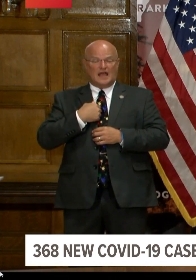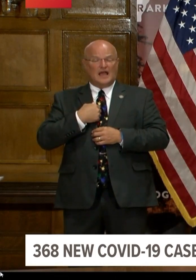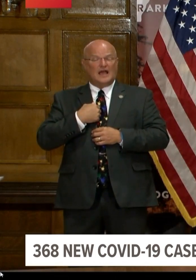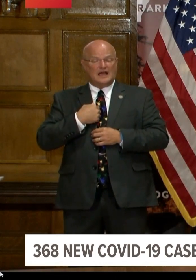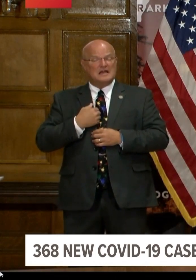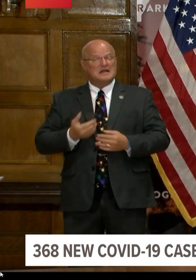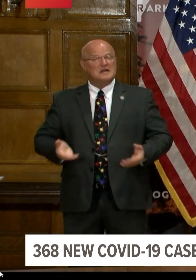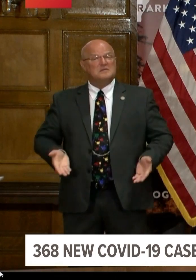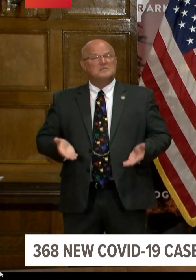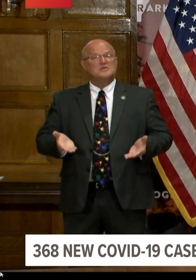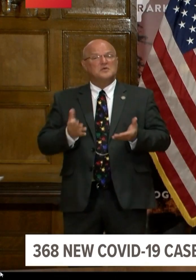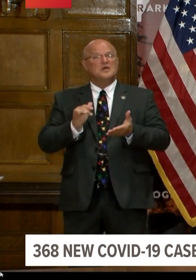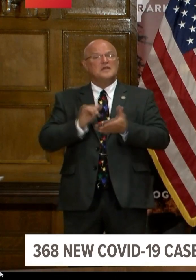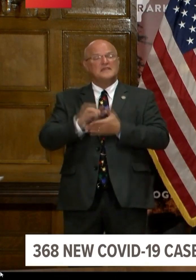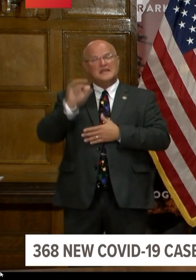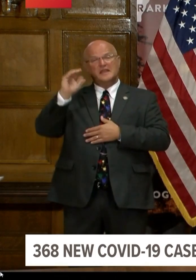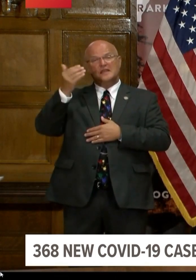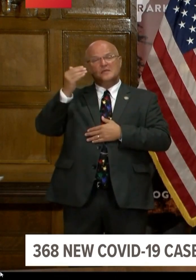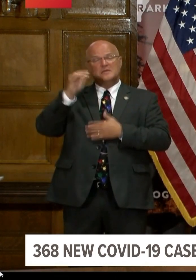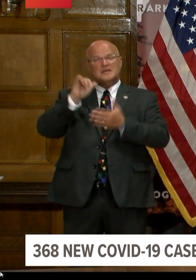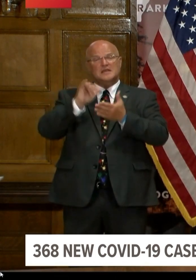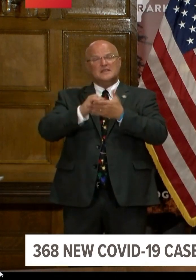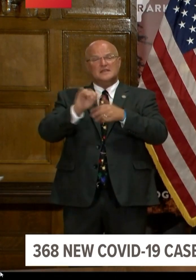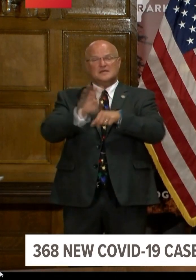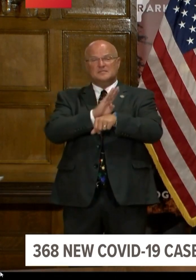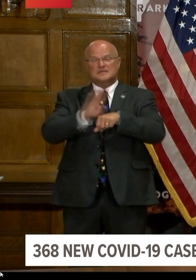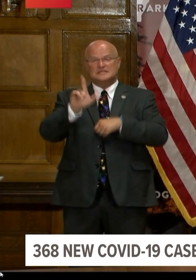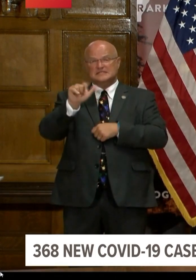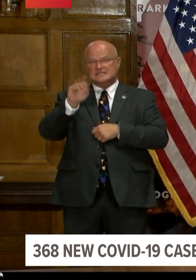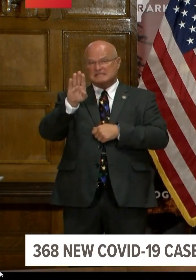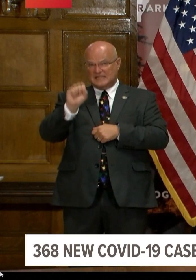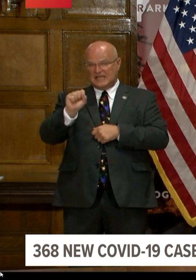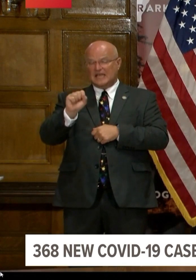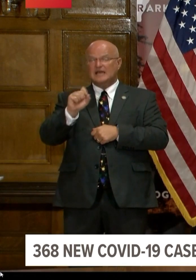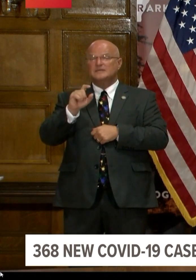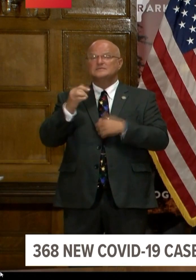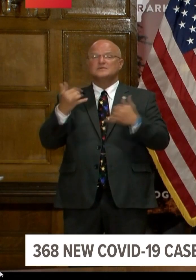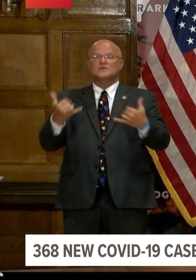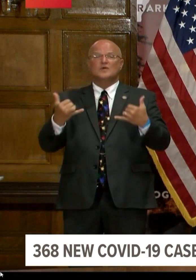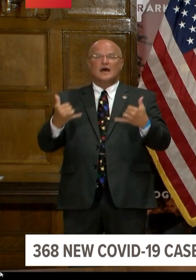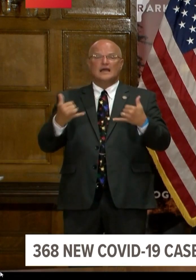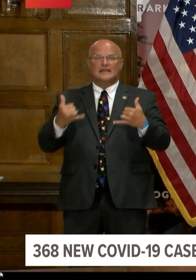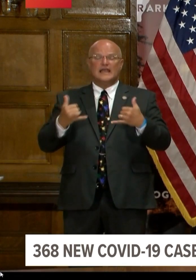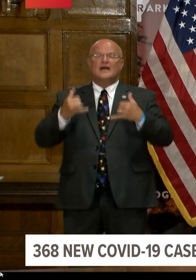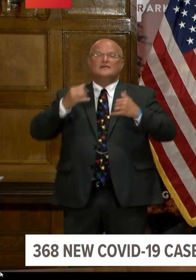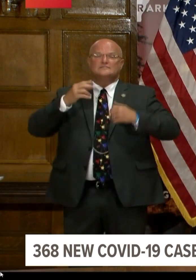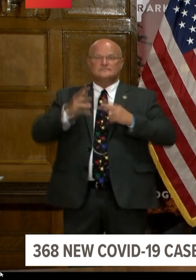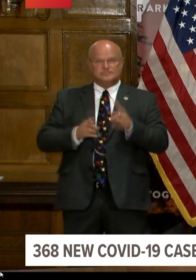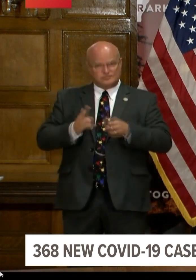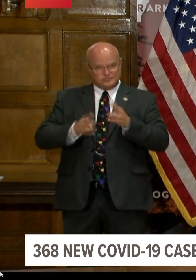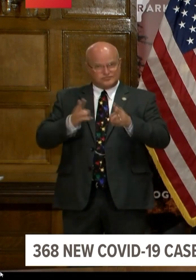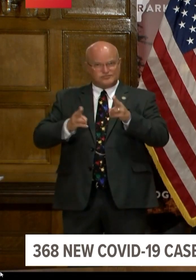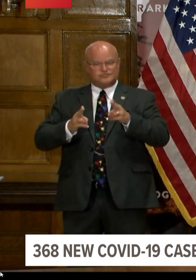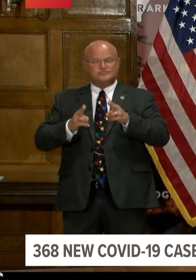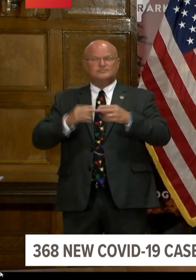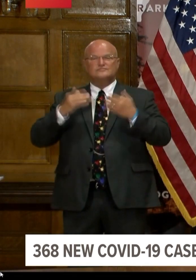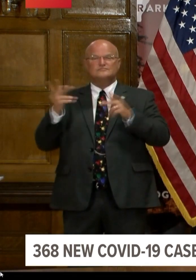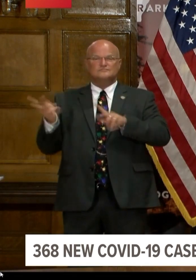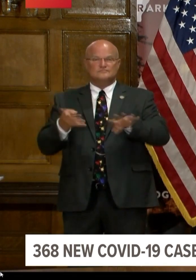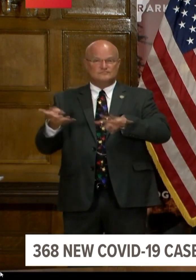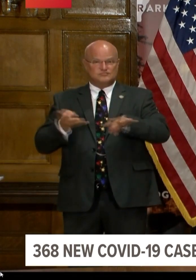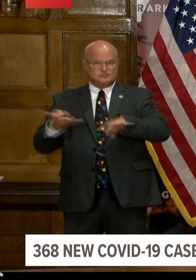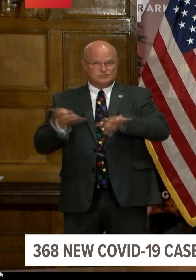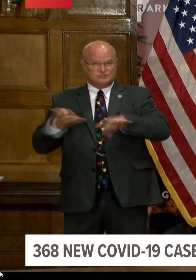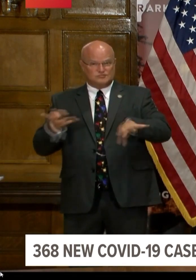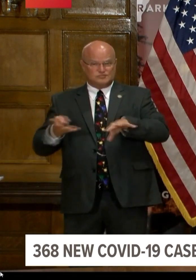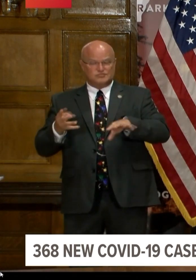fact that it appears the commercial testing labs are accelerating their production,